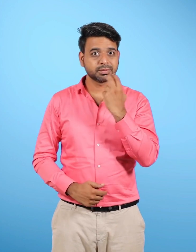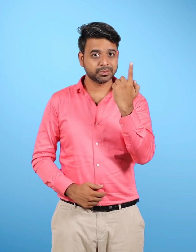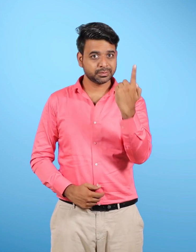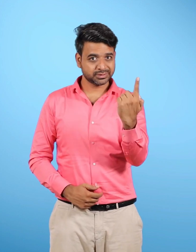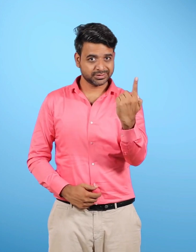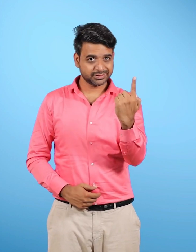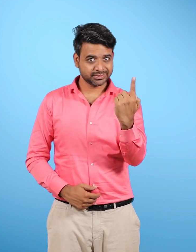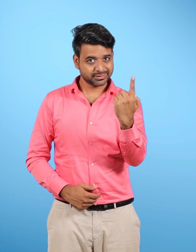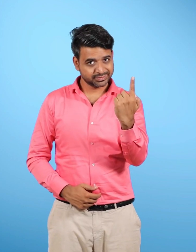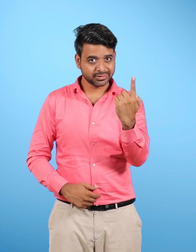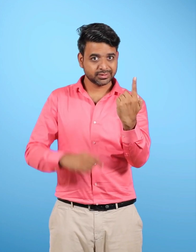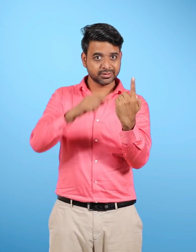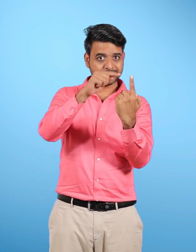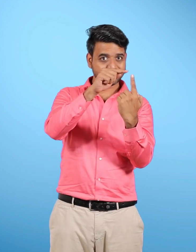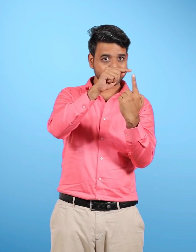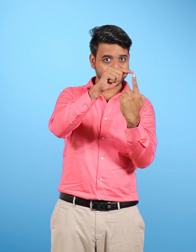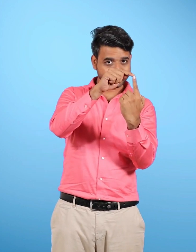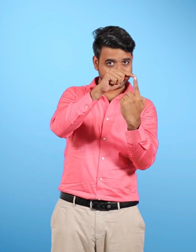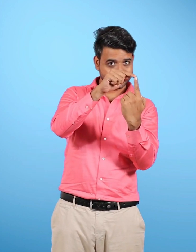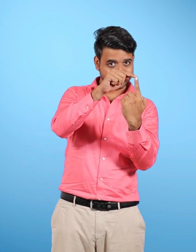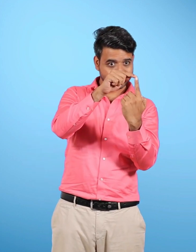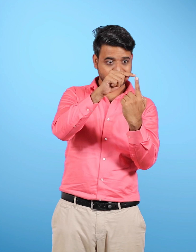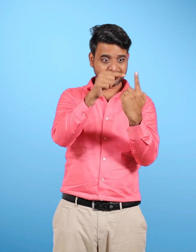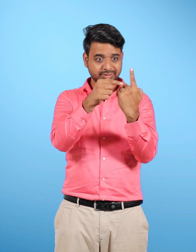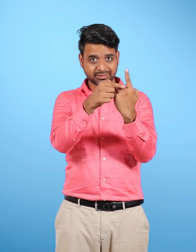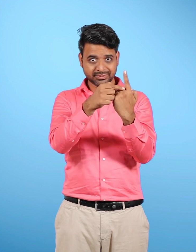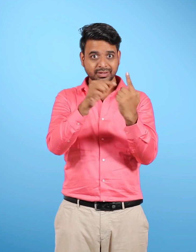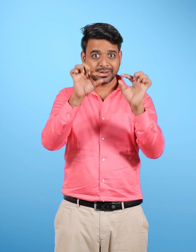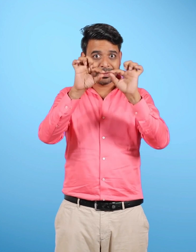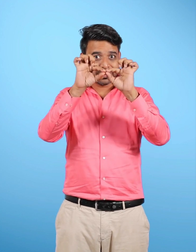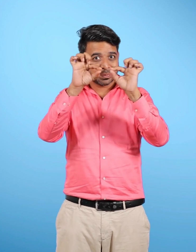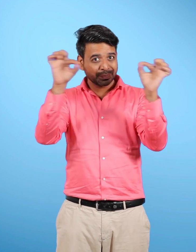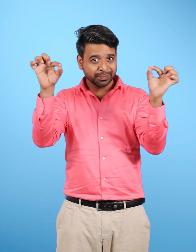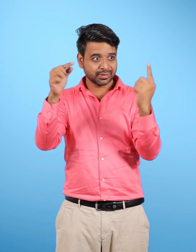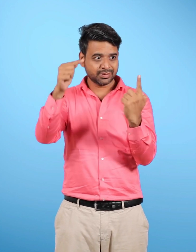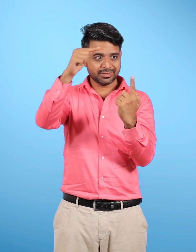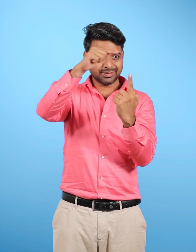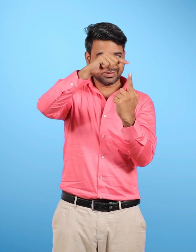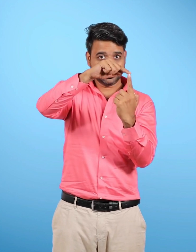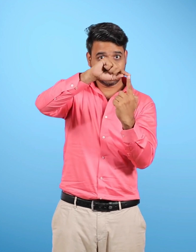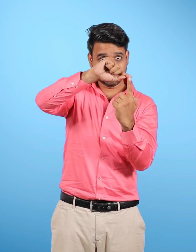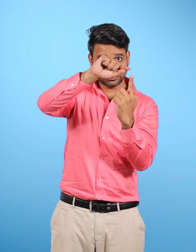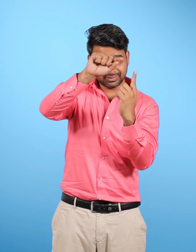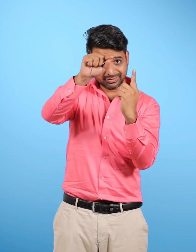never join the two terminals of the electric cell without connecting them through a switch and a device like a